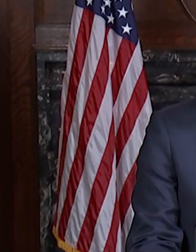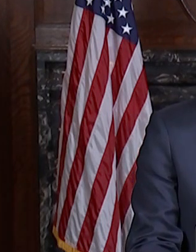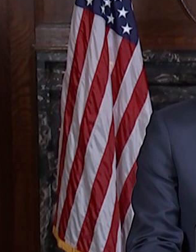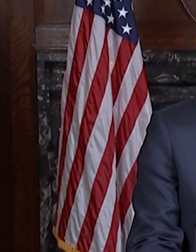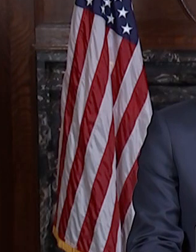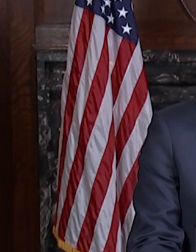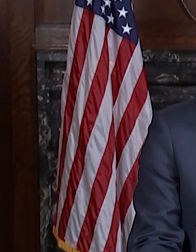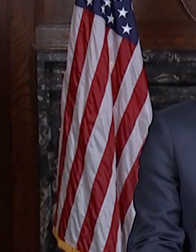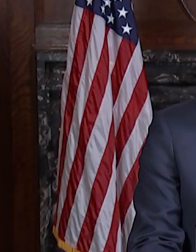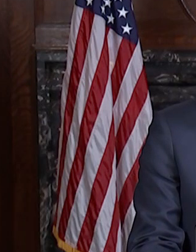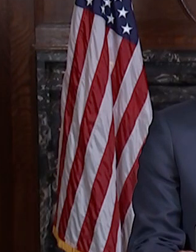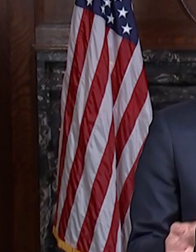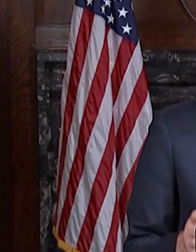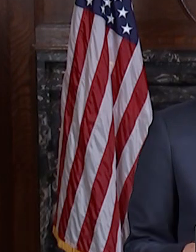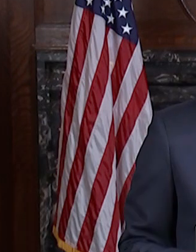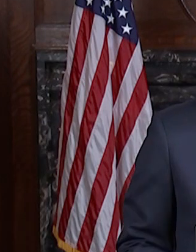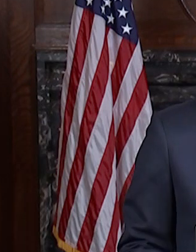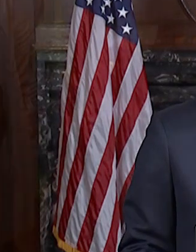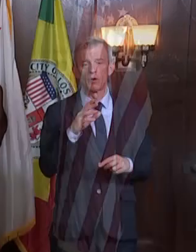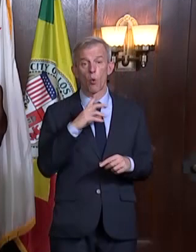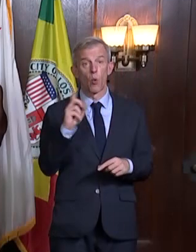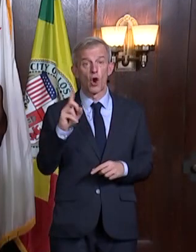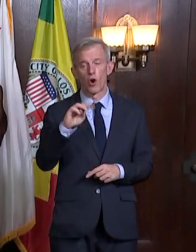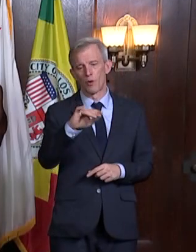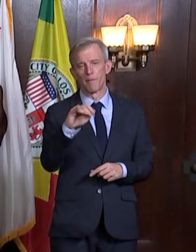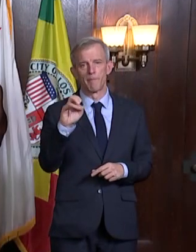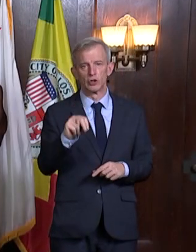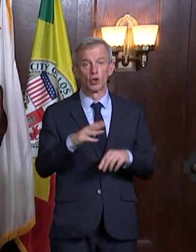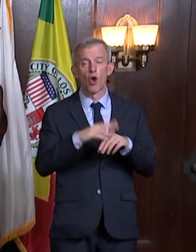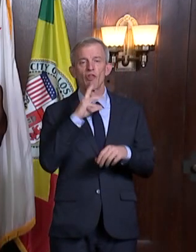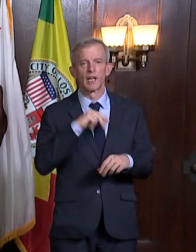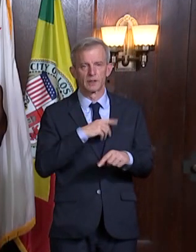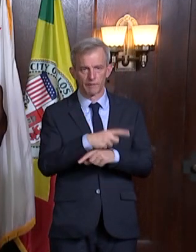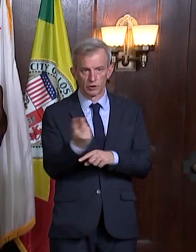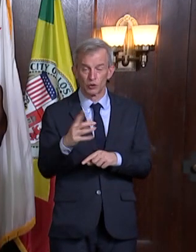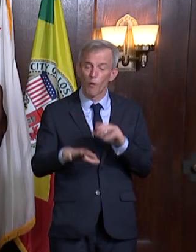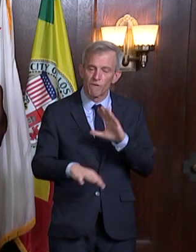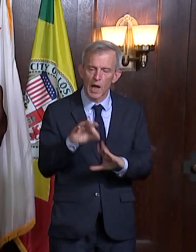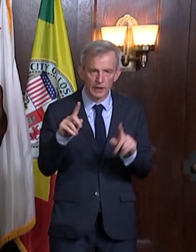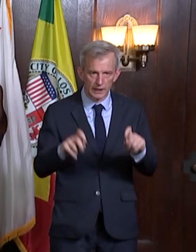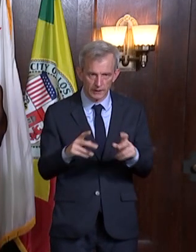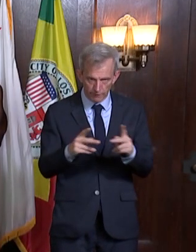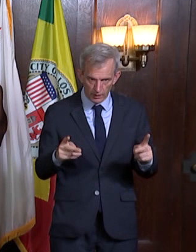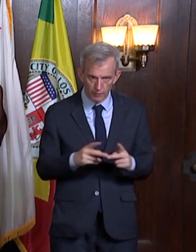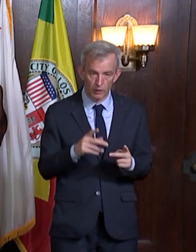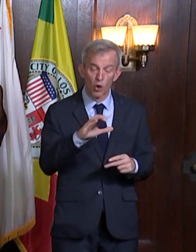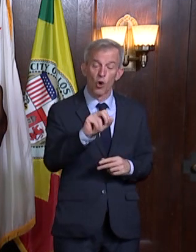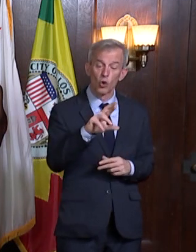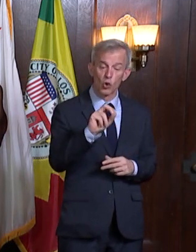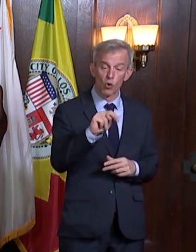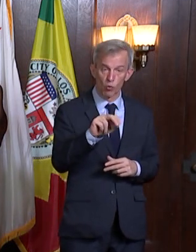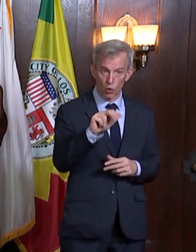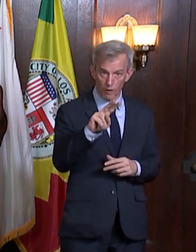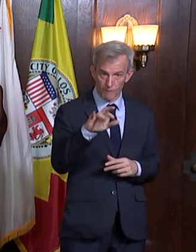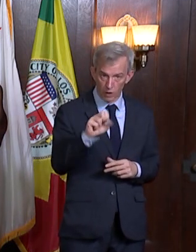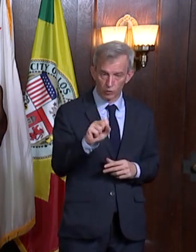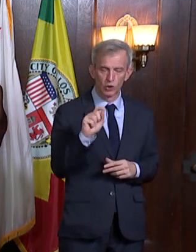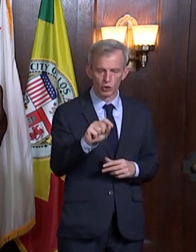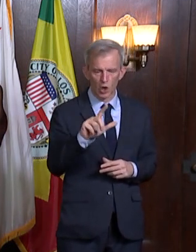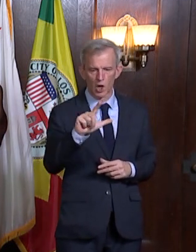on Thanksgiving Day. So to find a testing location near you, go again to